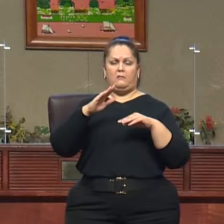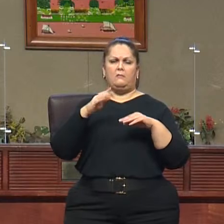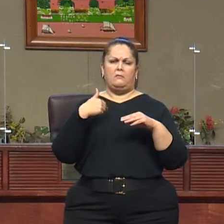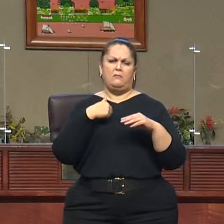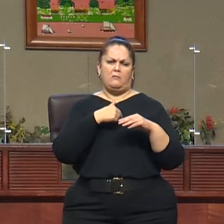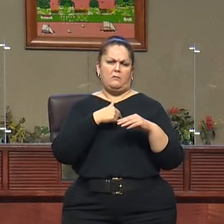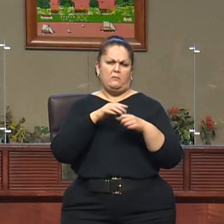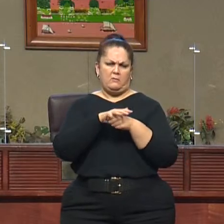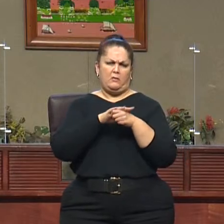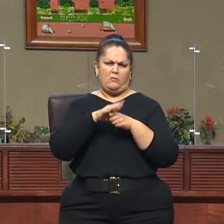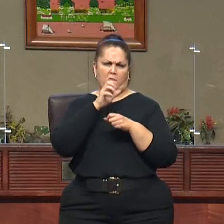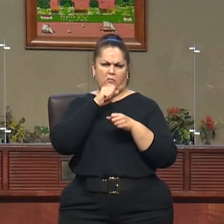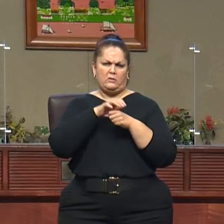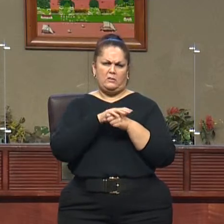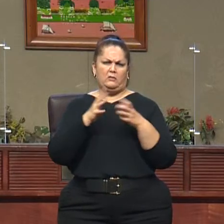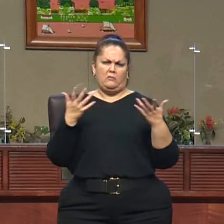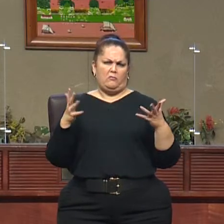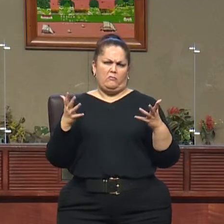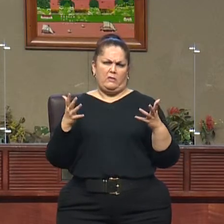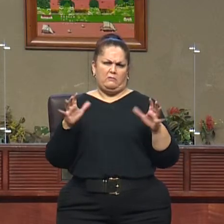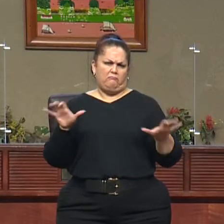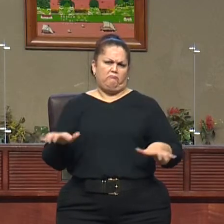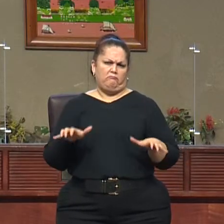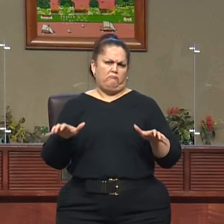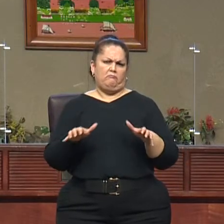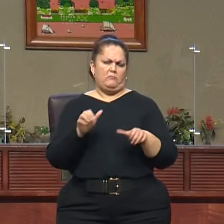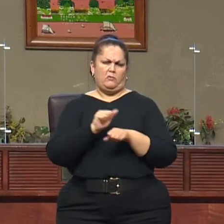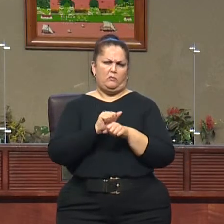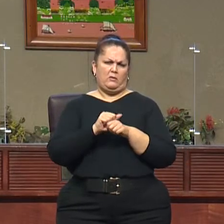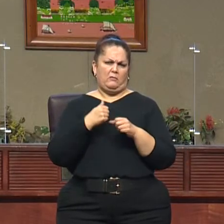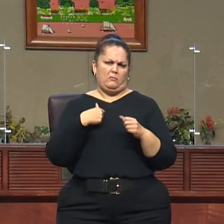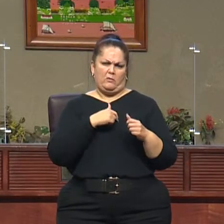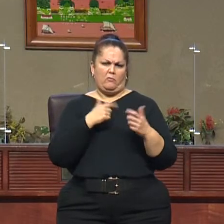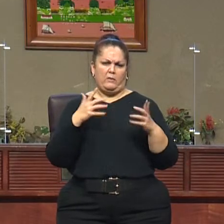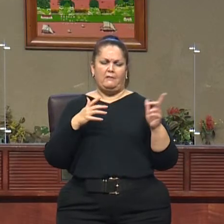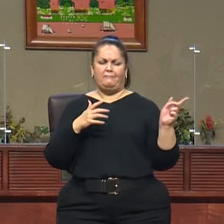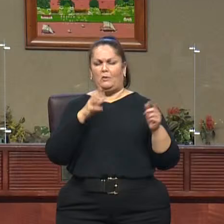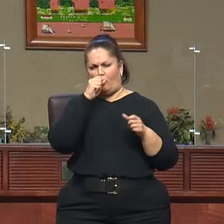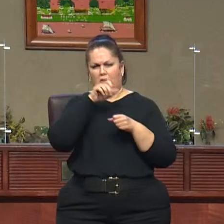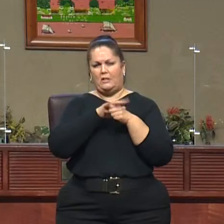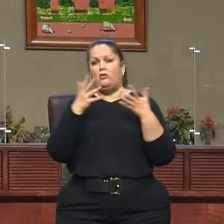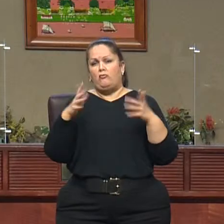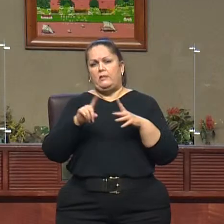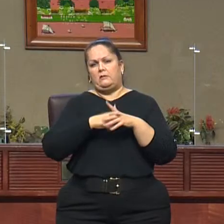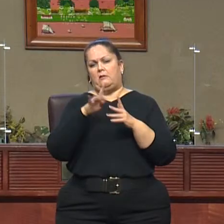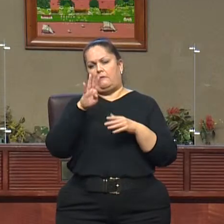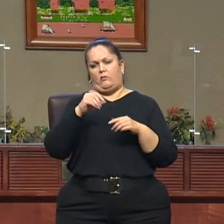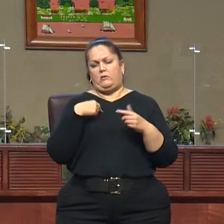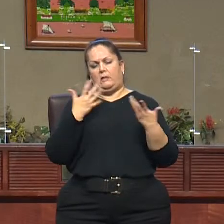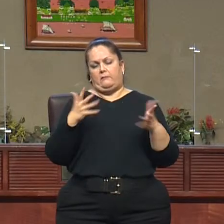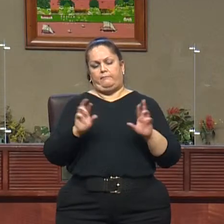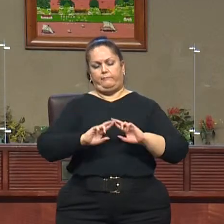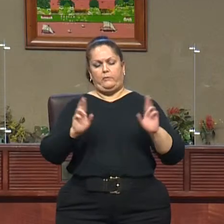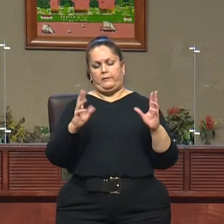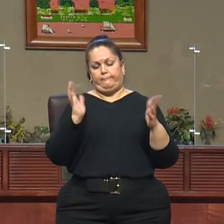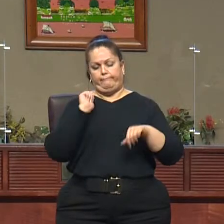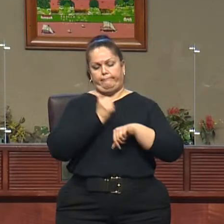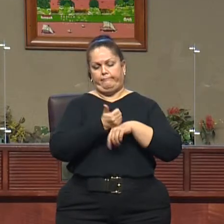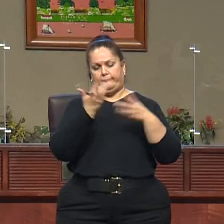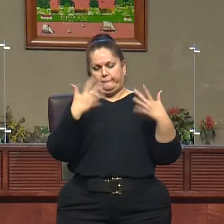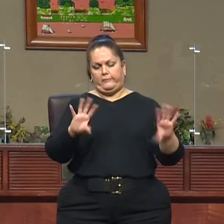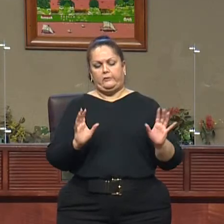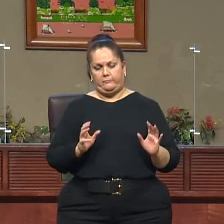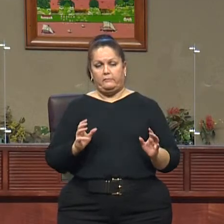the county operating side was already doing it. So in that sense, that one is done. We